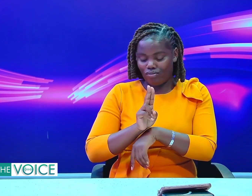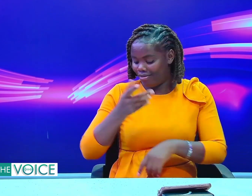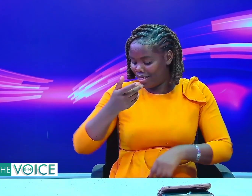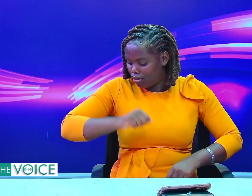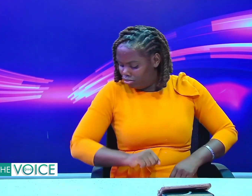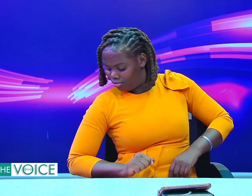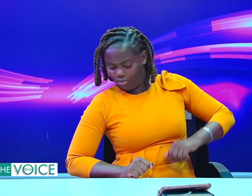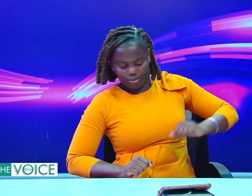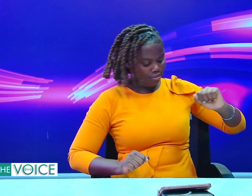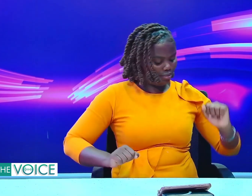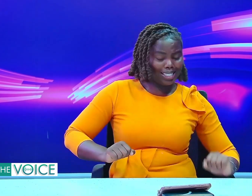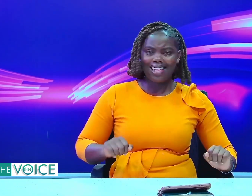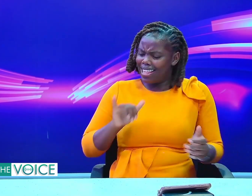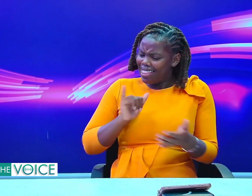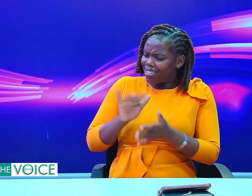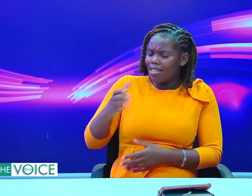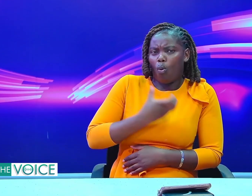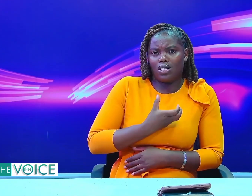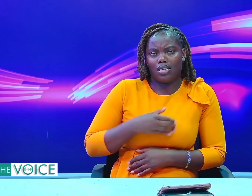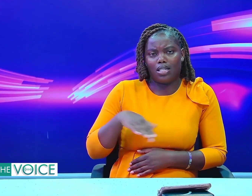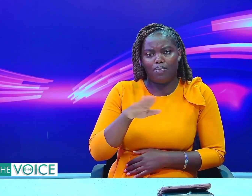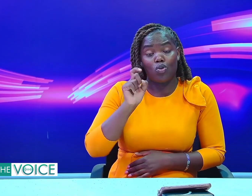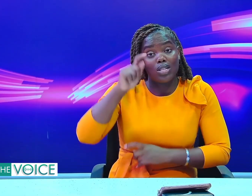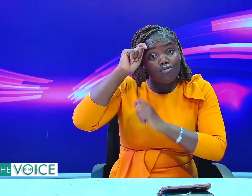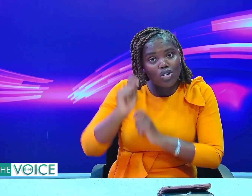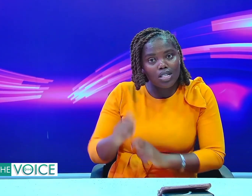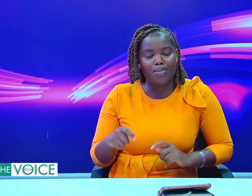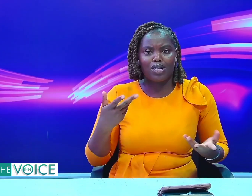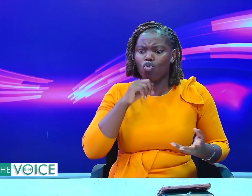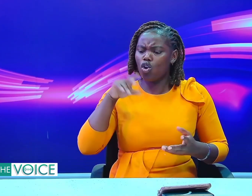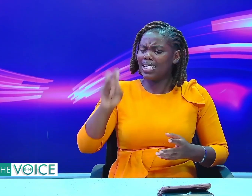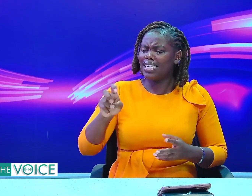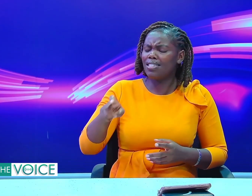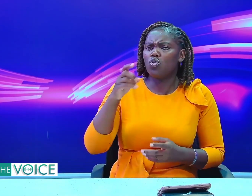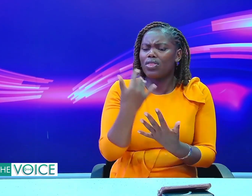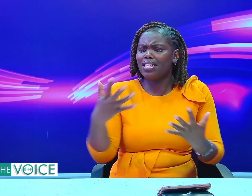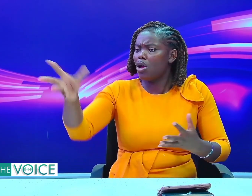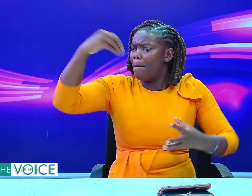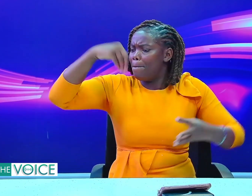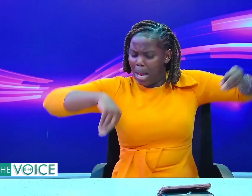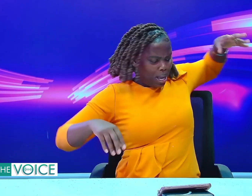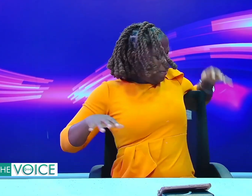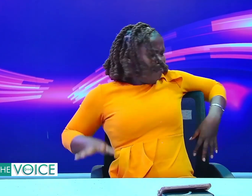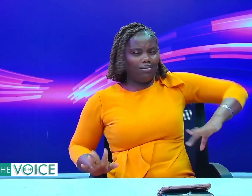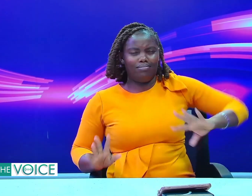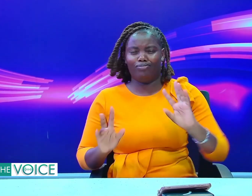another form is for example, maybe you have a person on a wheelchair, and